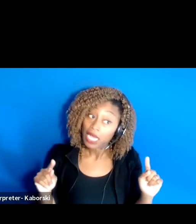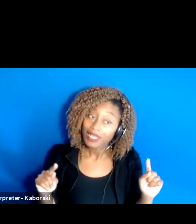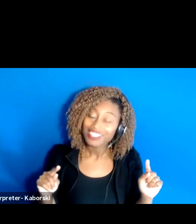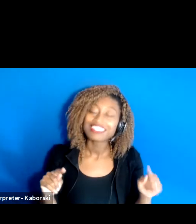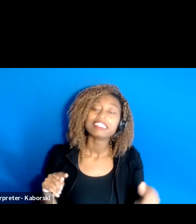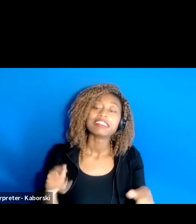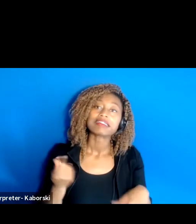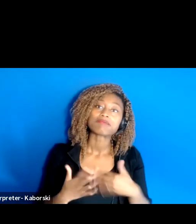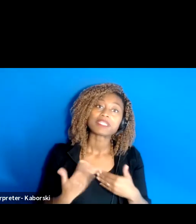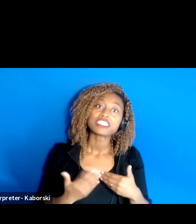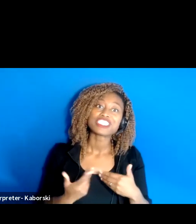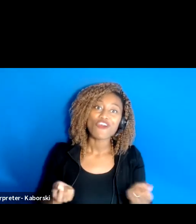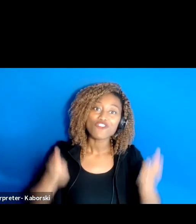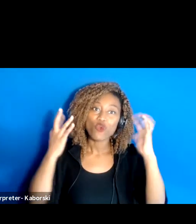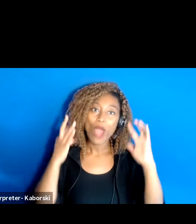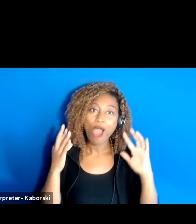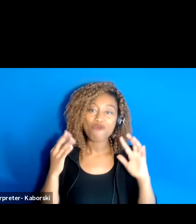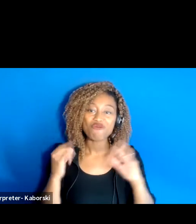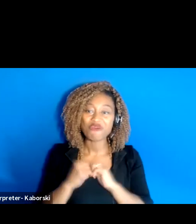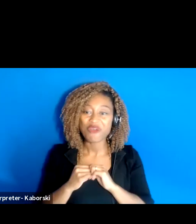to get a little bit overwhelmed with